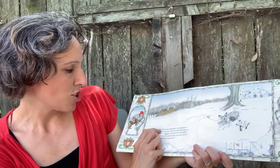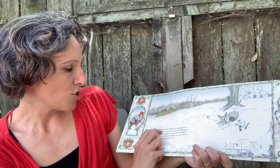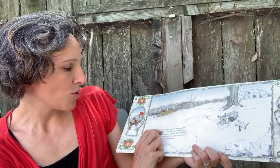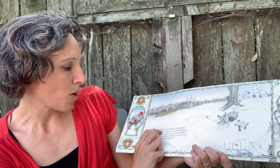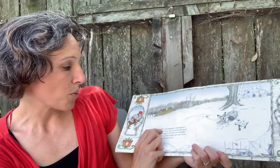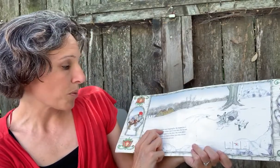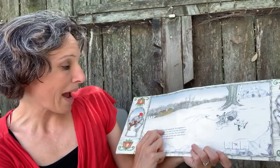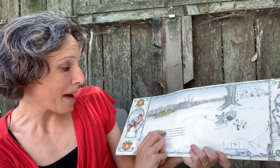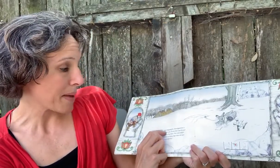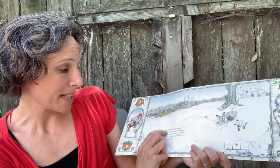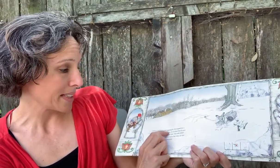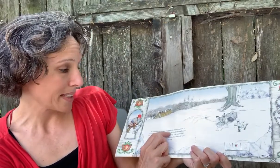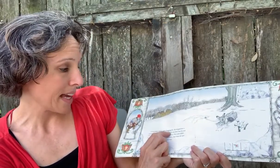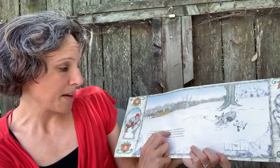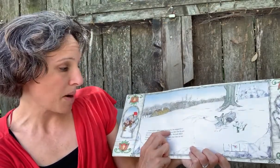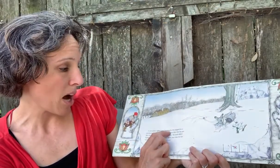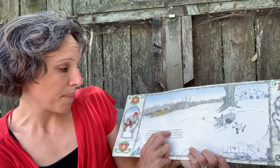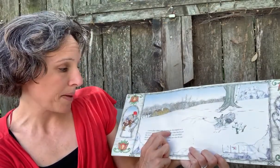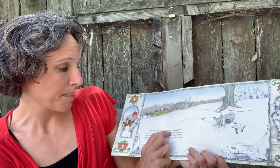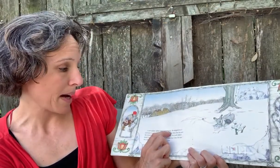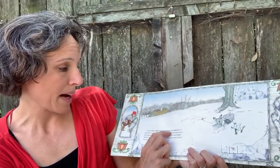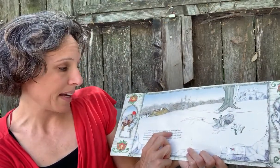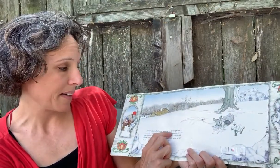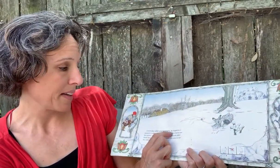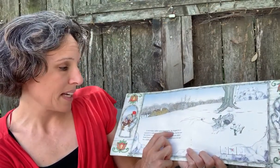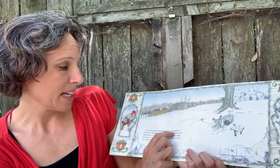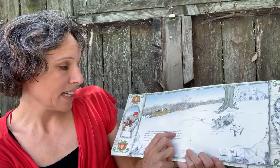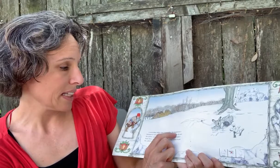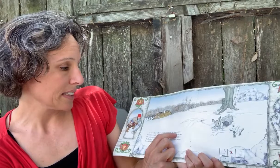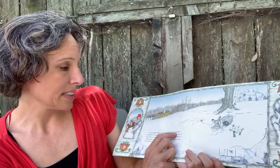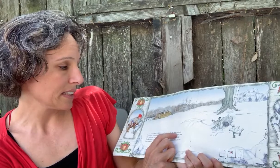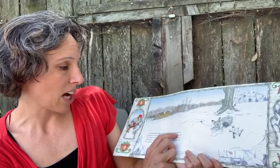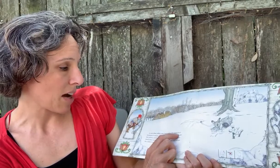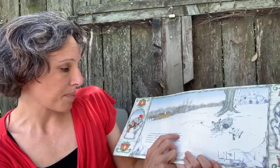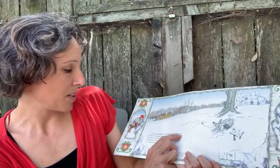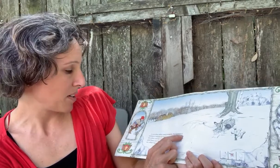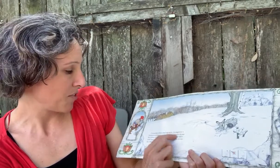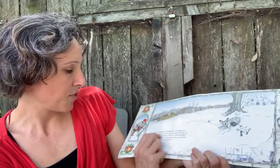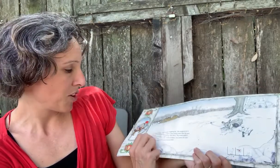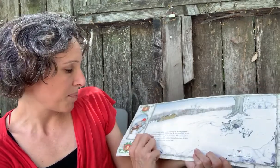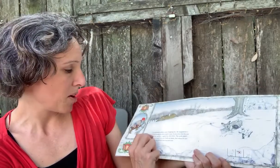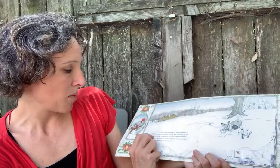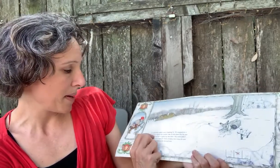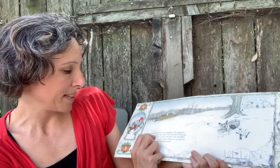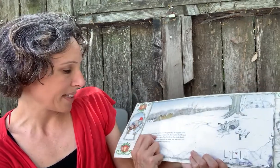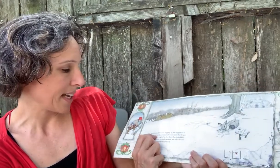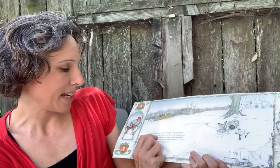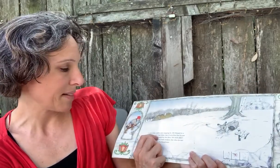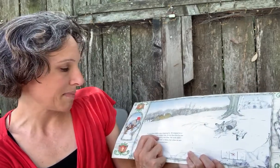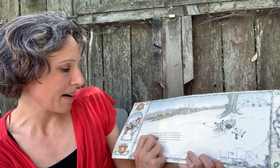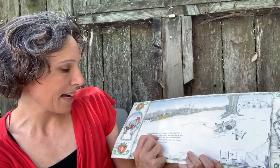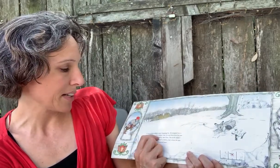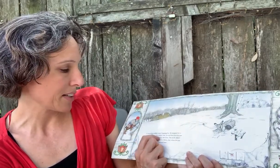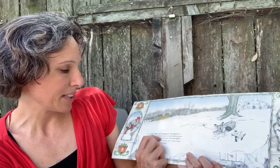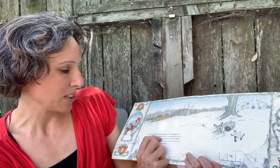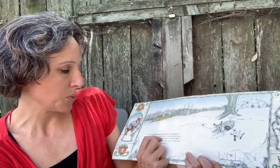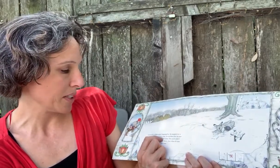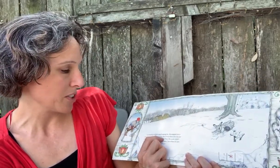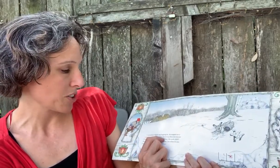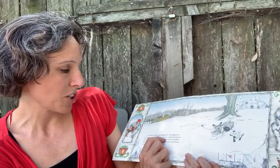snowshoe rabbit came hopping by. He stopped for a moment and admired his winter